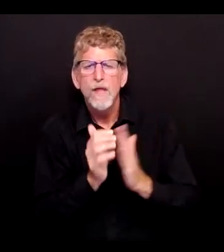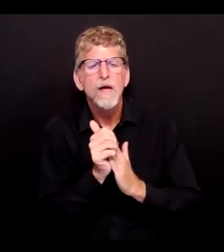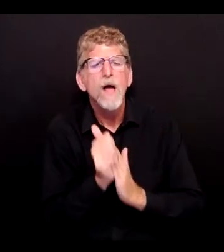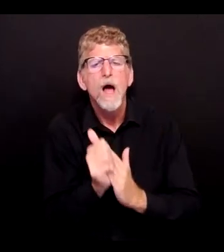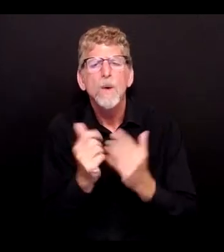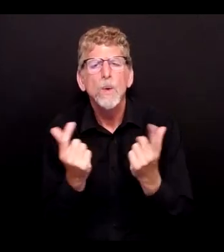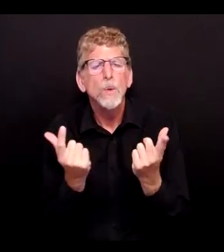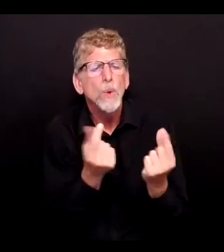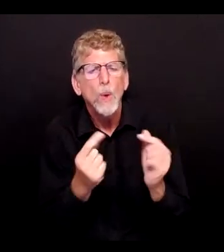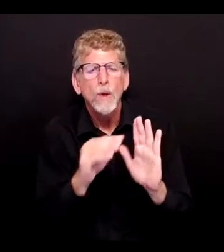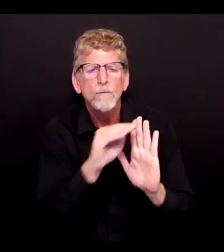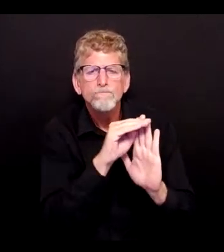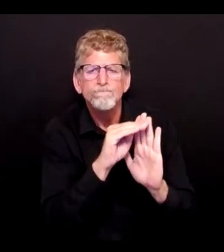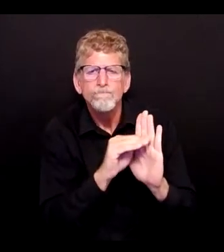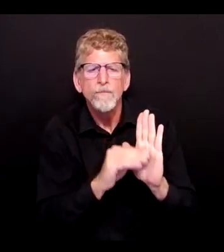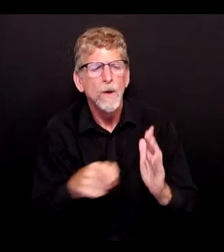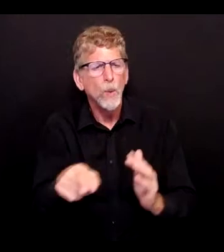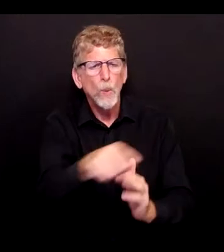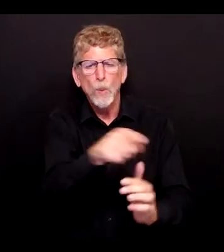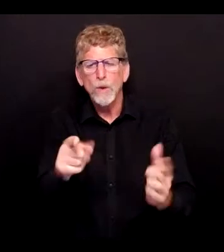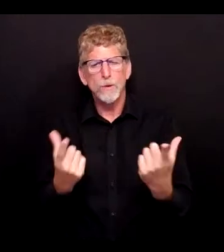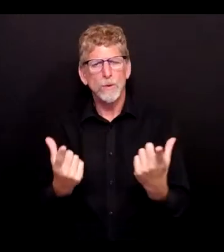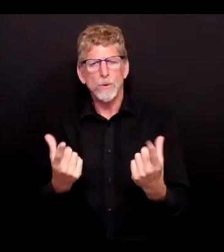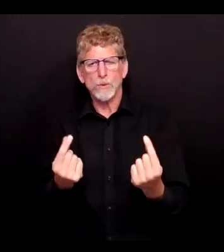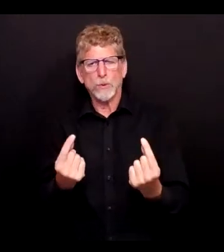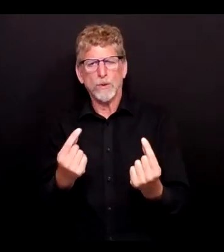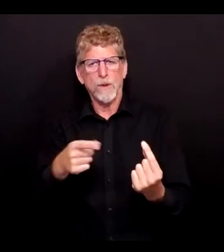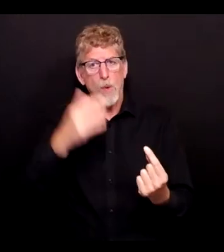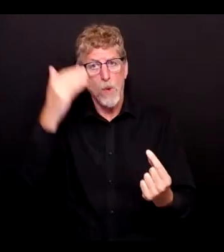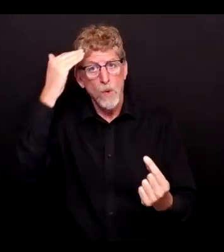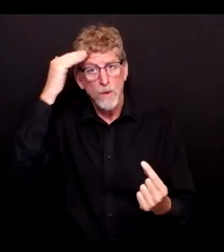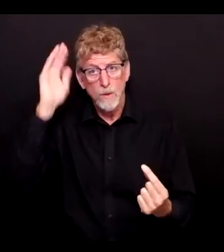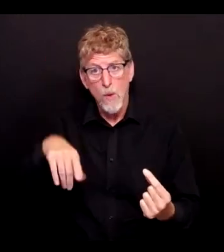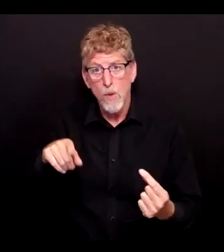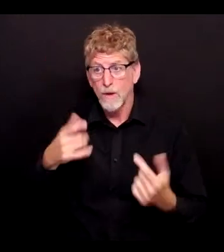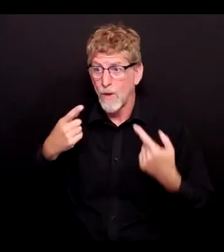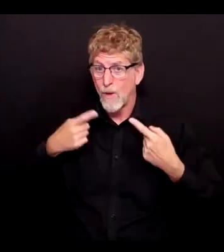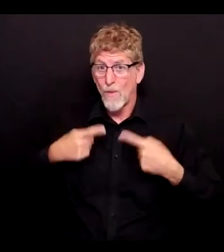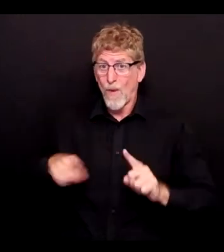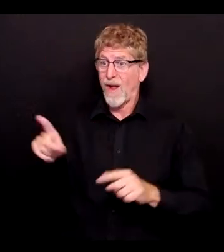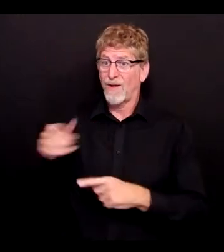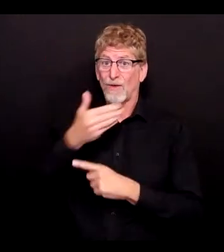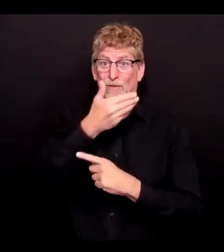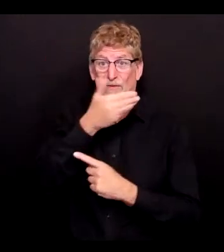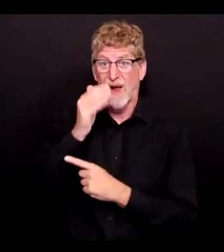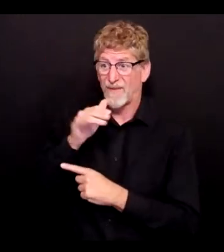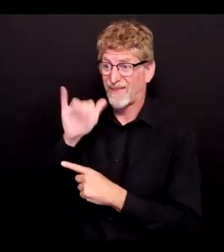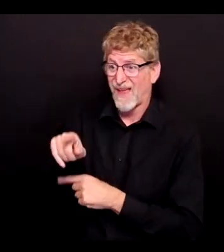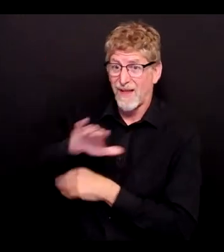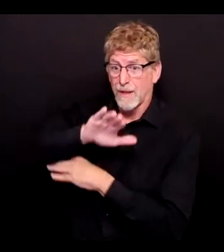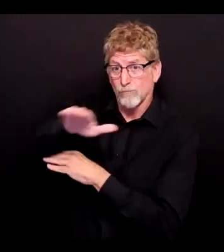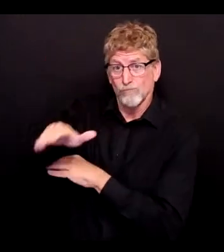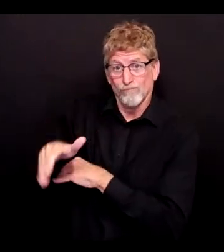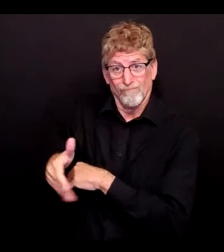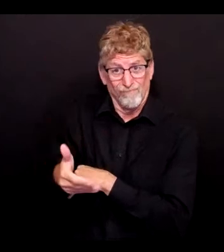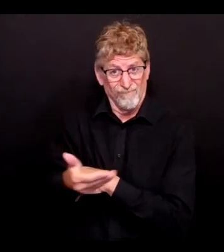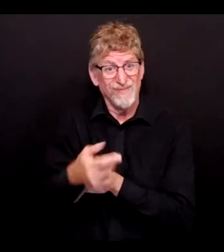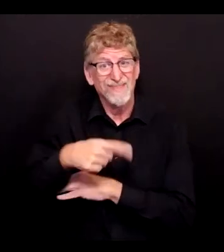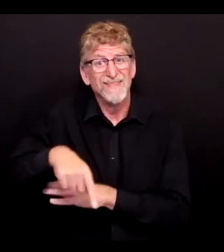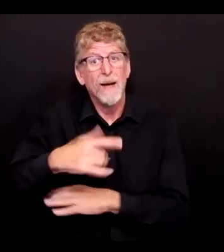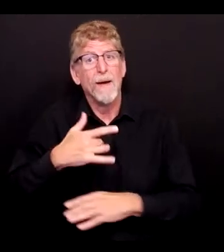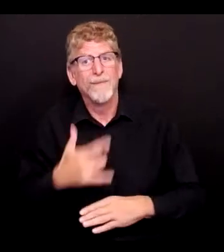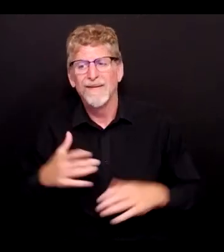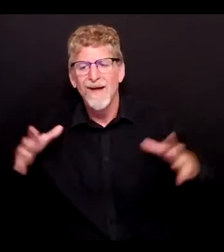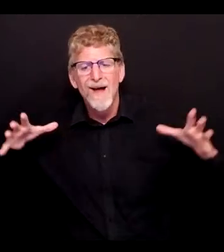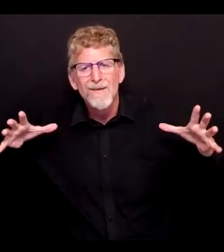know, in the Ramadan, during the night, we get together and pray together. Of